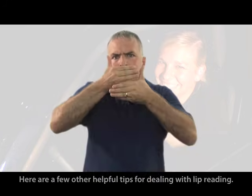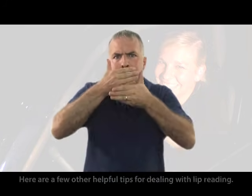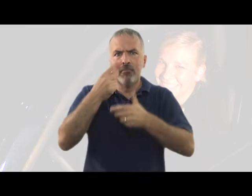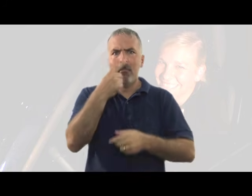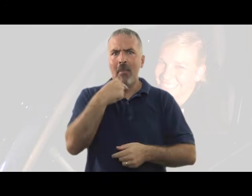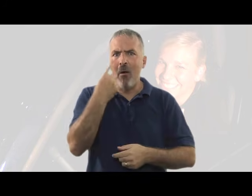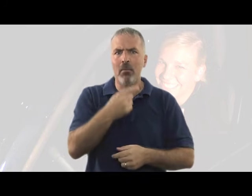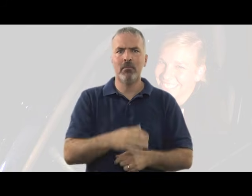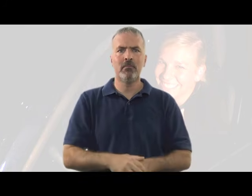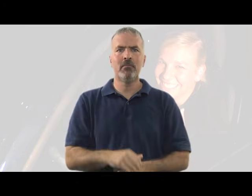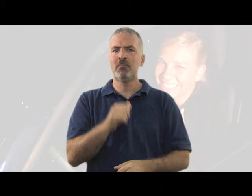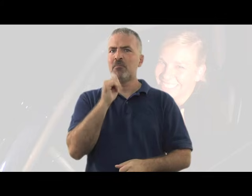reading.